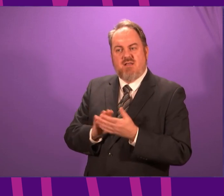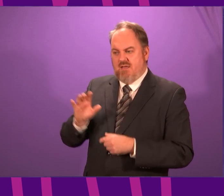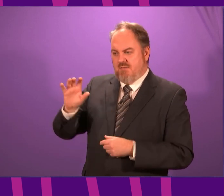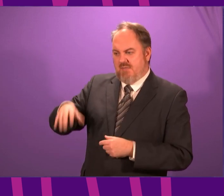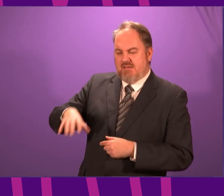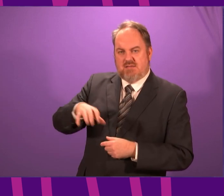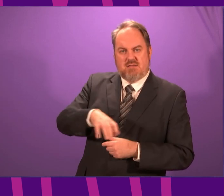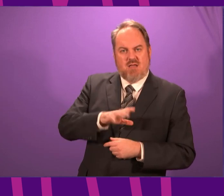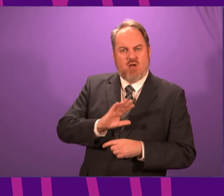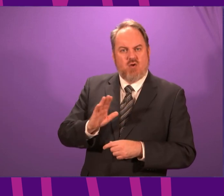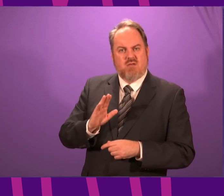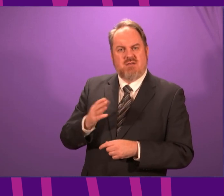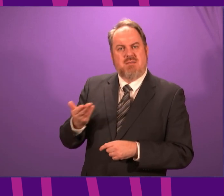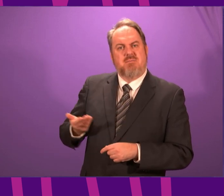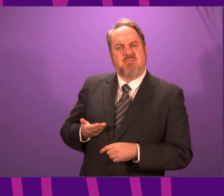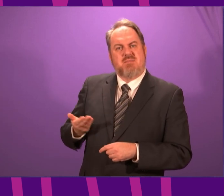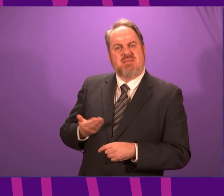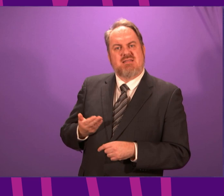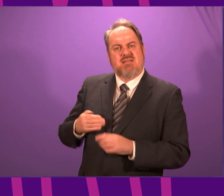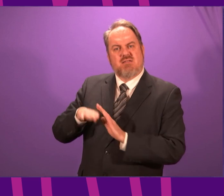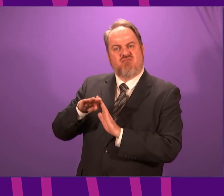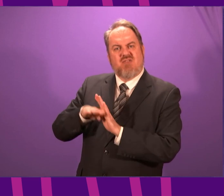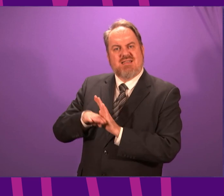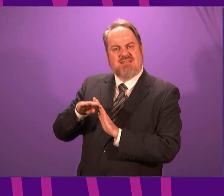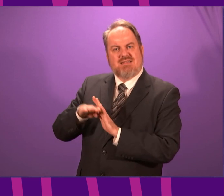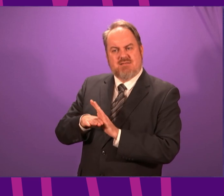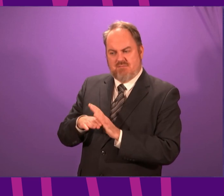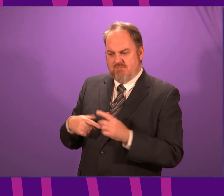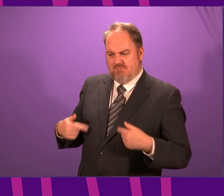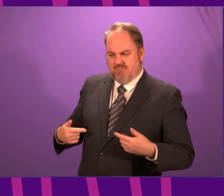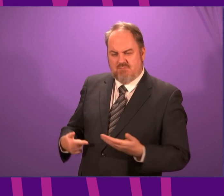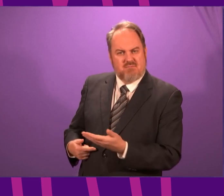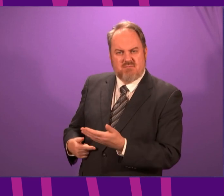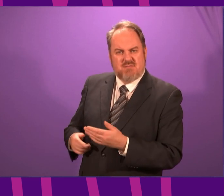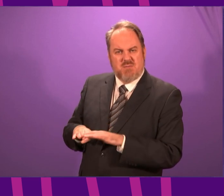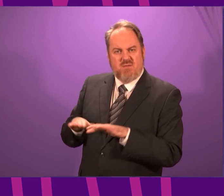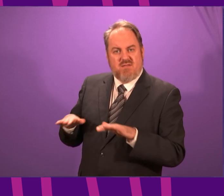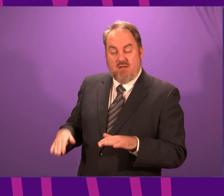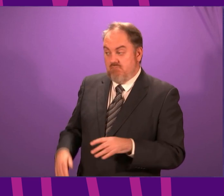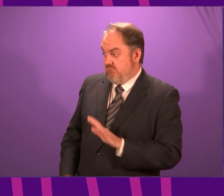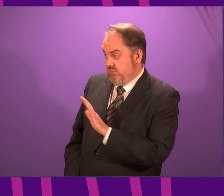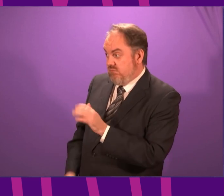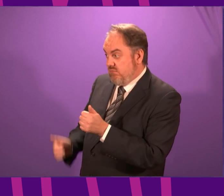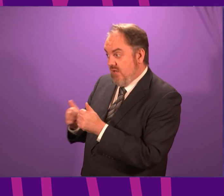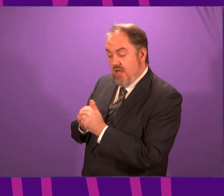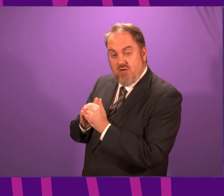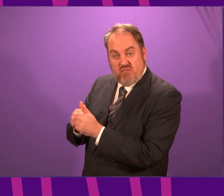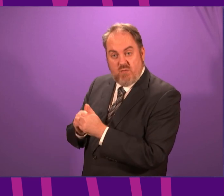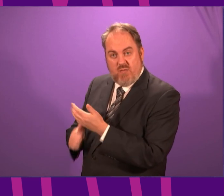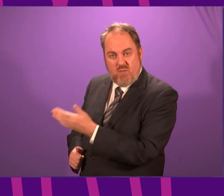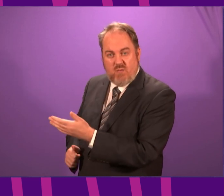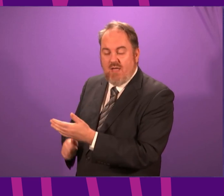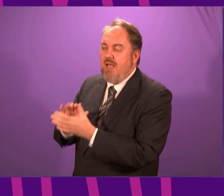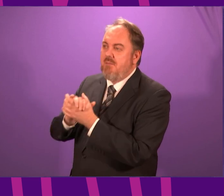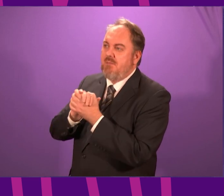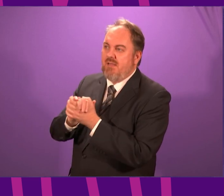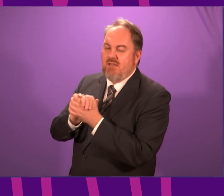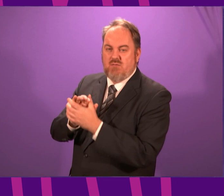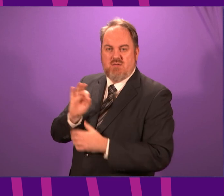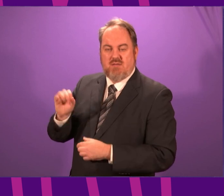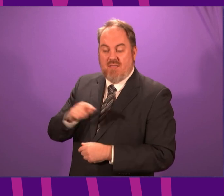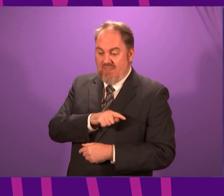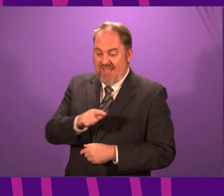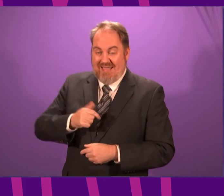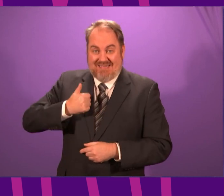not business rated? Yes, I totally agree with that. And I make a plea that they